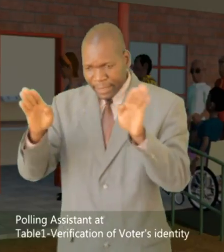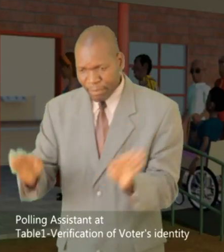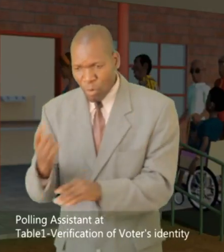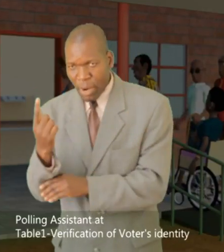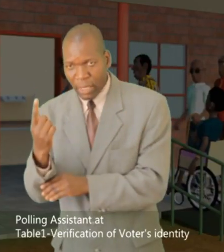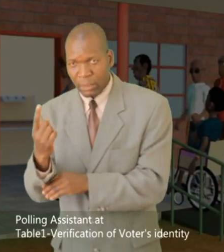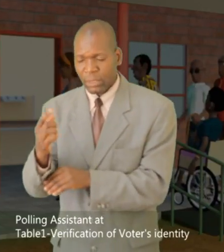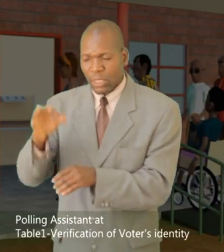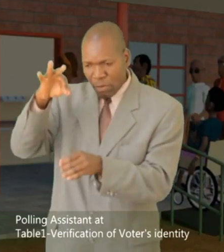Verification of voter's identity.